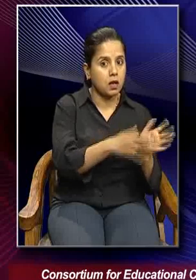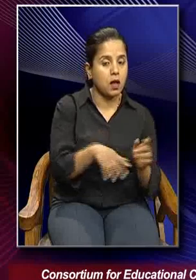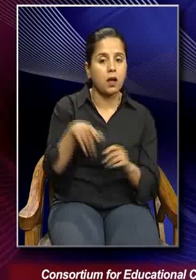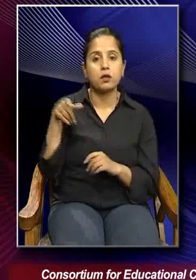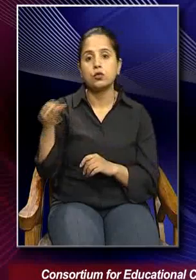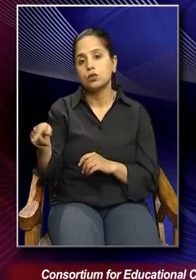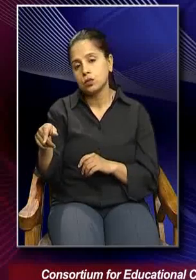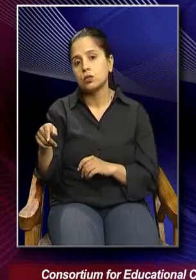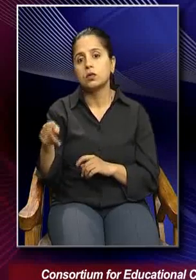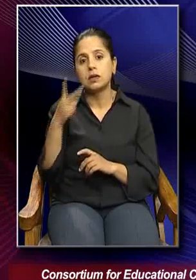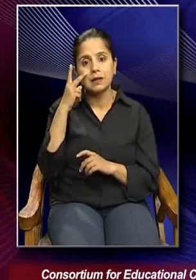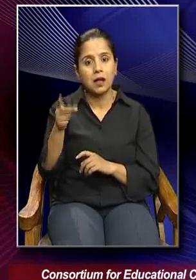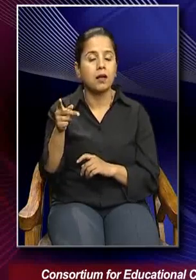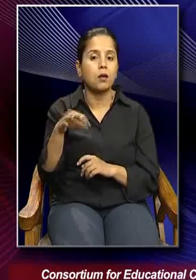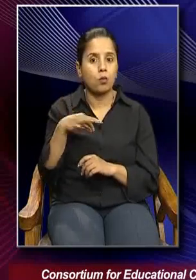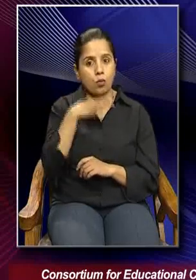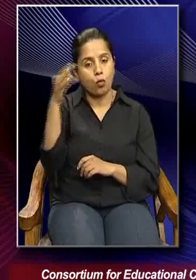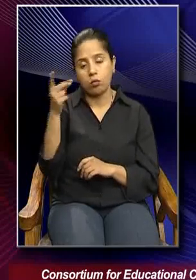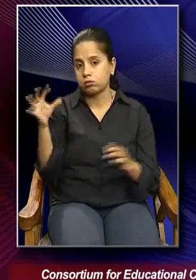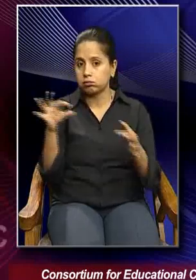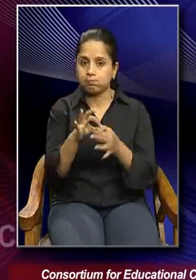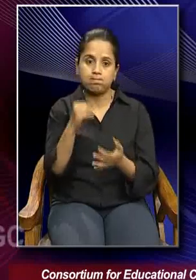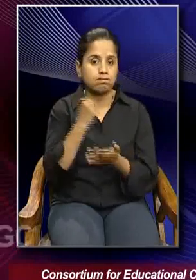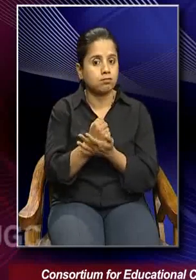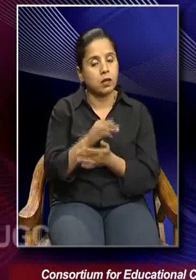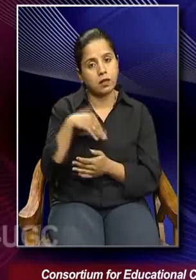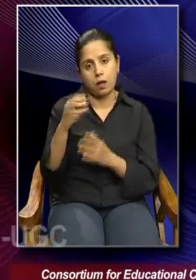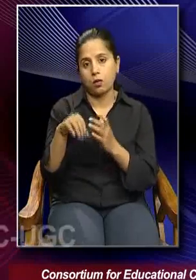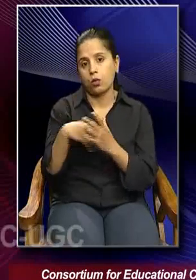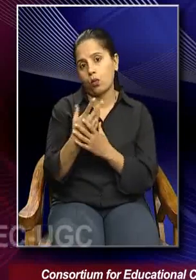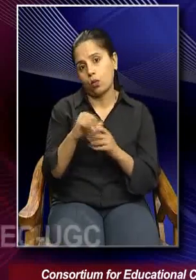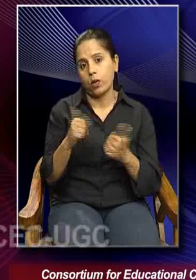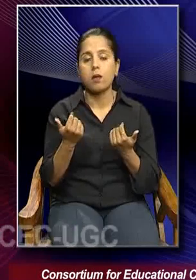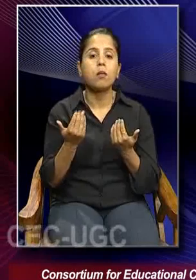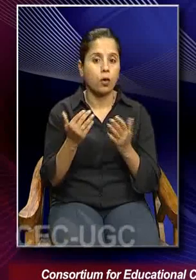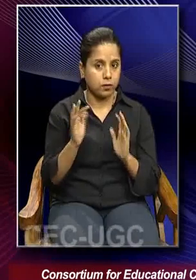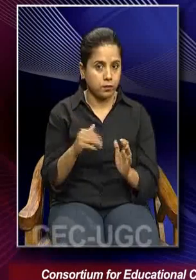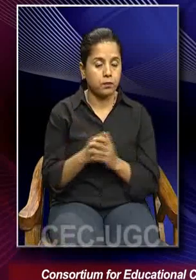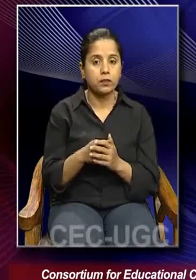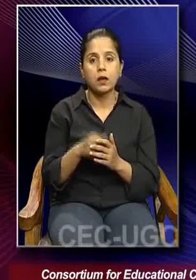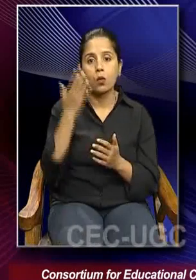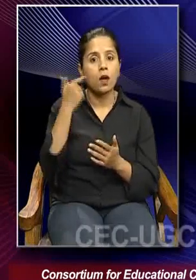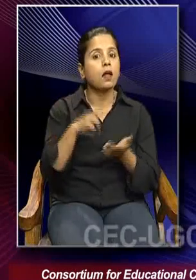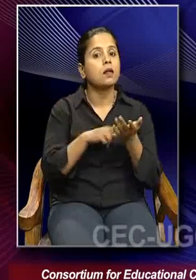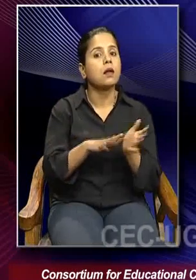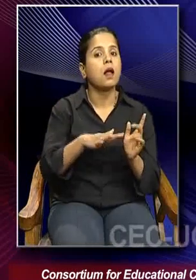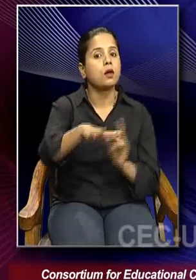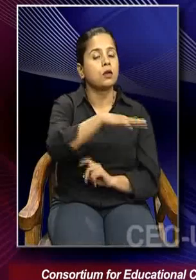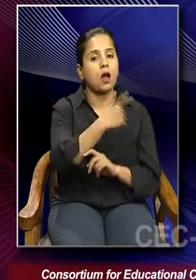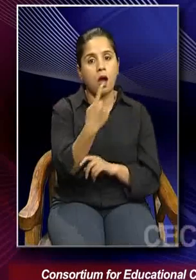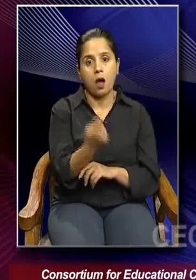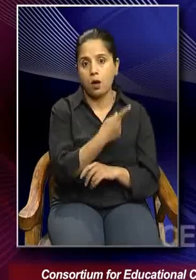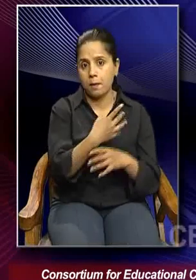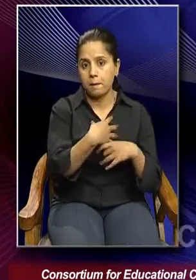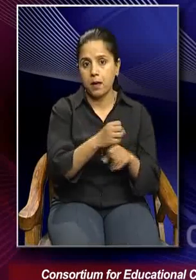must have a contact. Only then an evolution can take place. Because Prakriti alone, it cannot